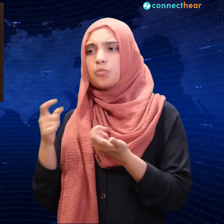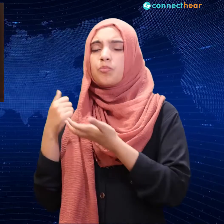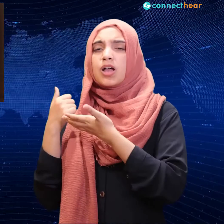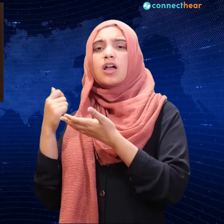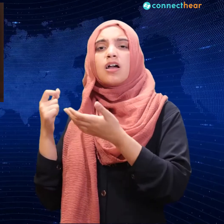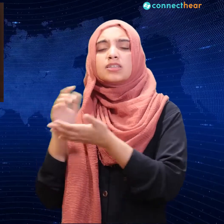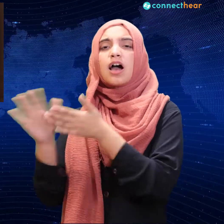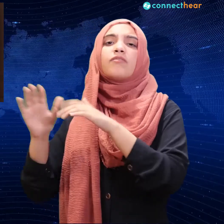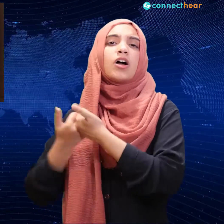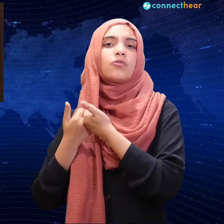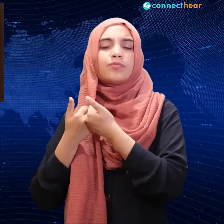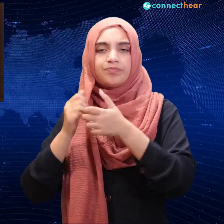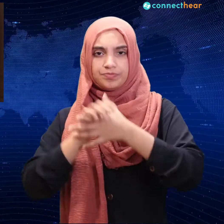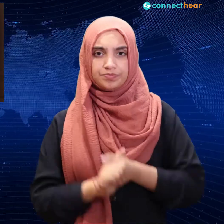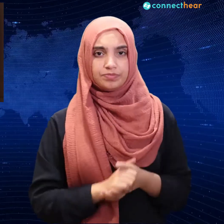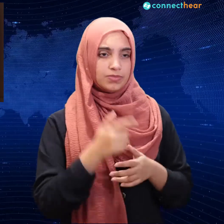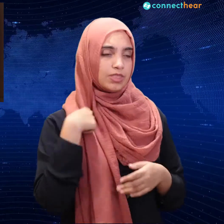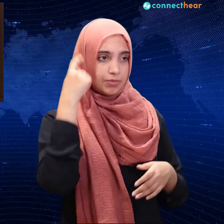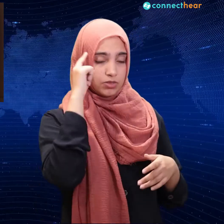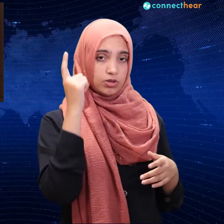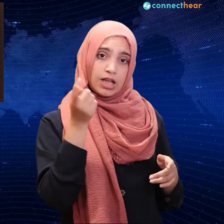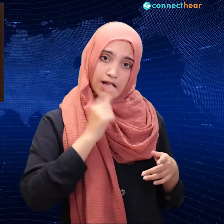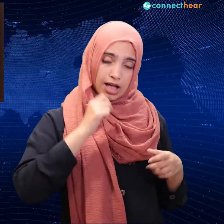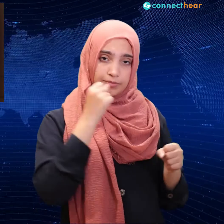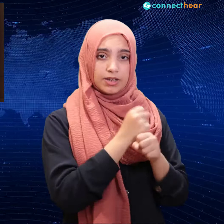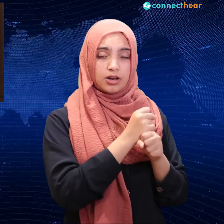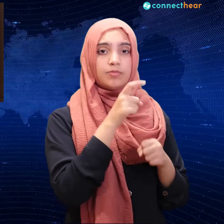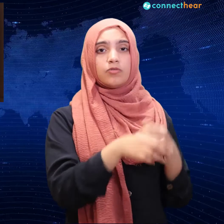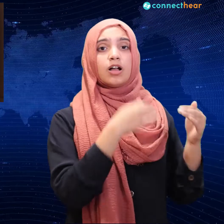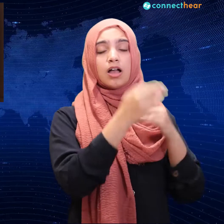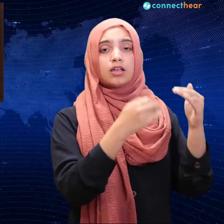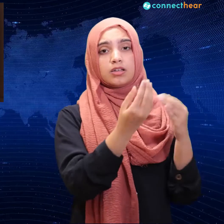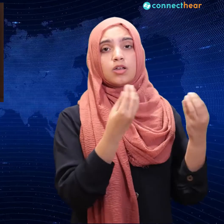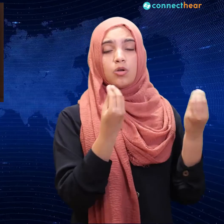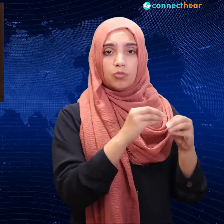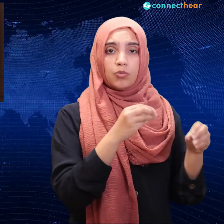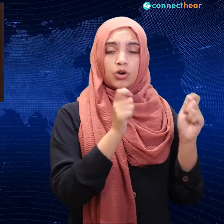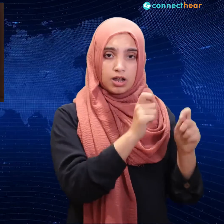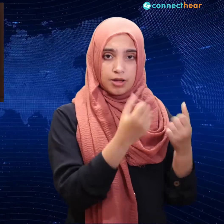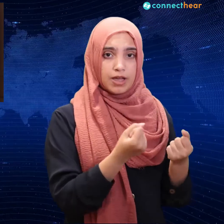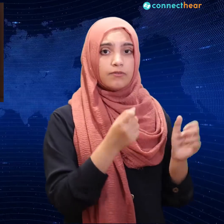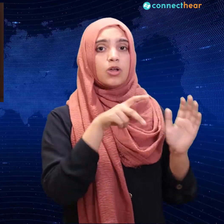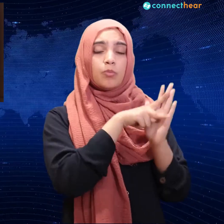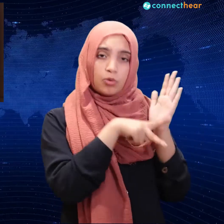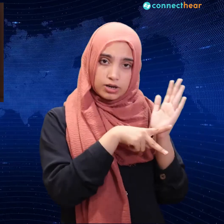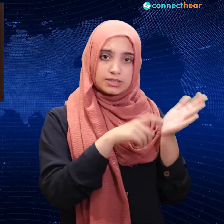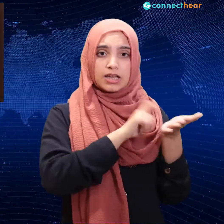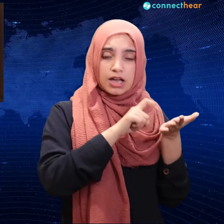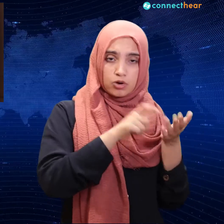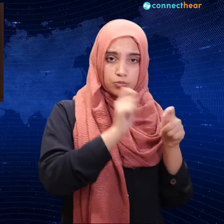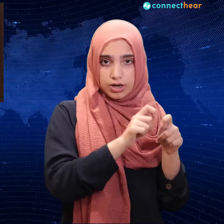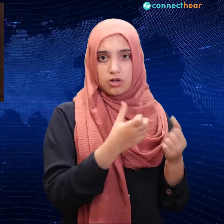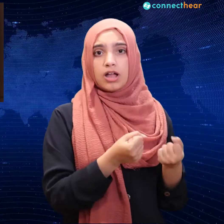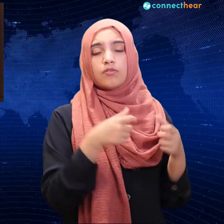have, our government has passed the maximum number of laws for protection of women. We